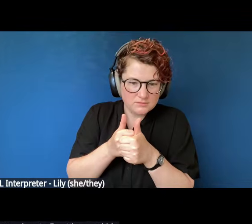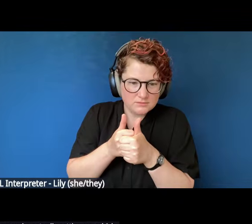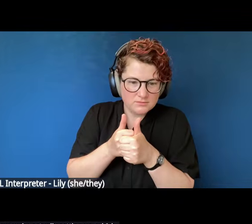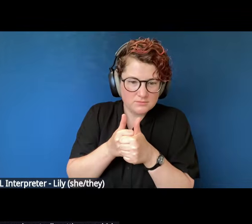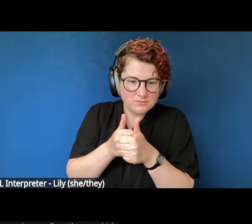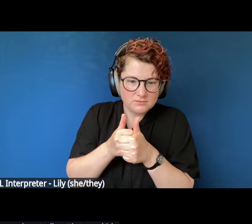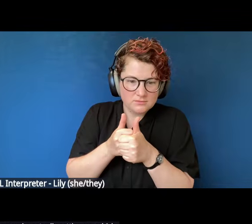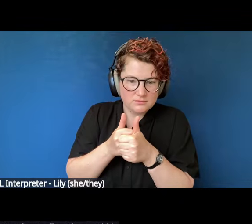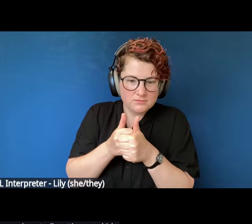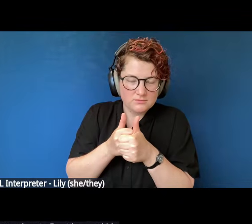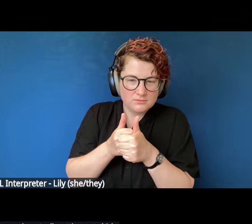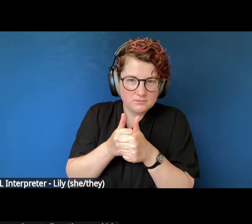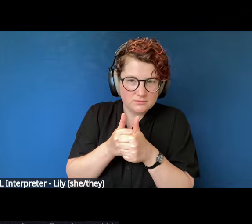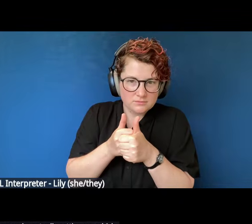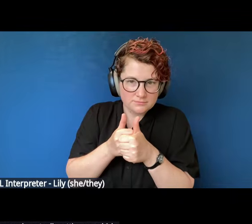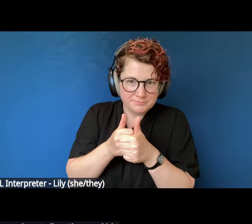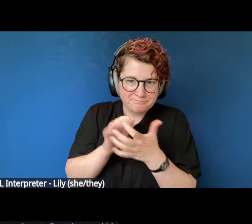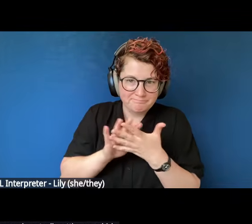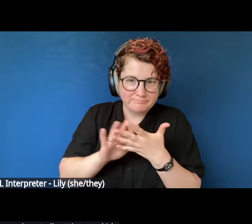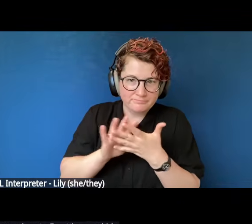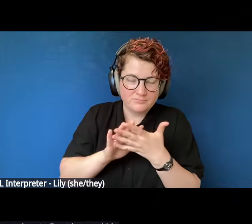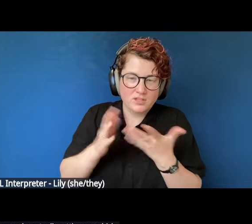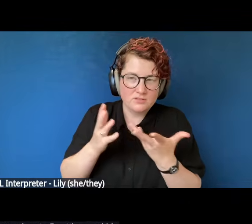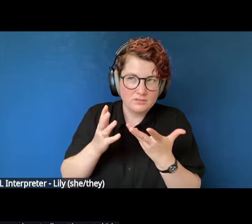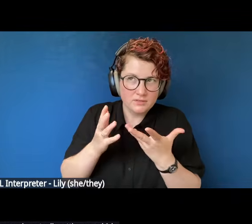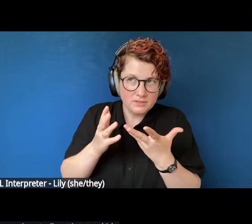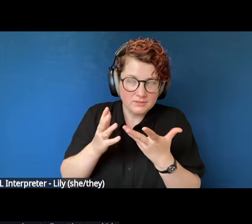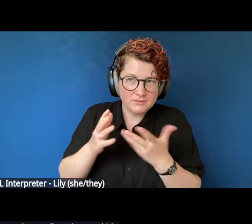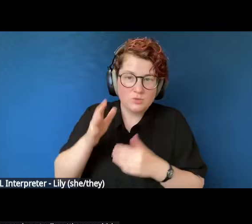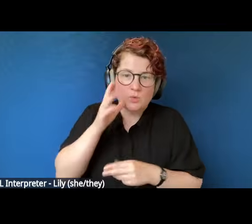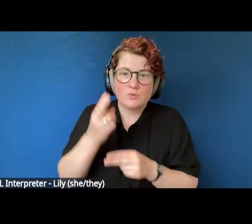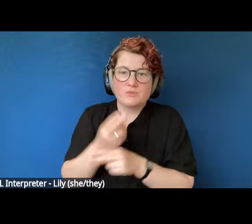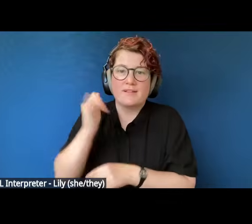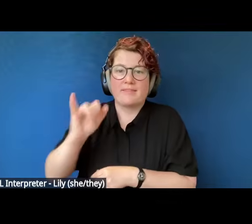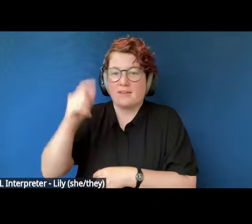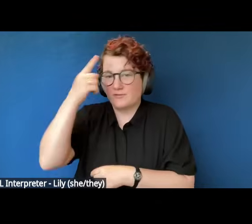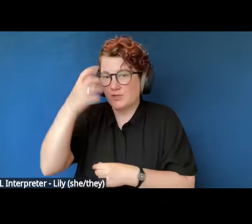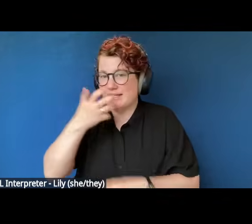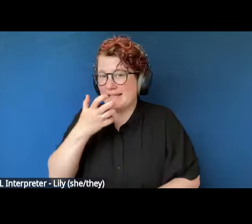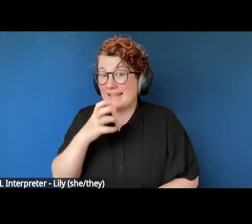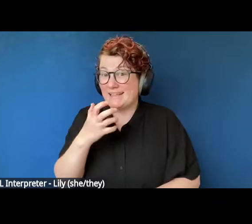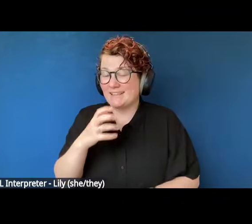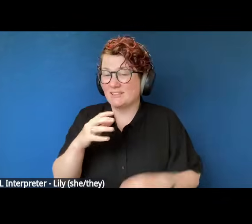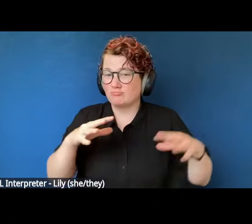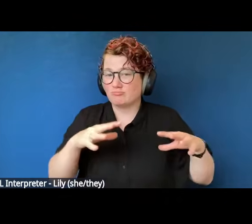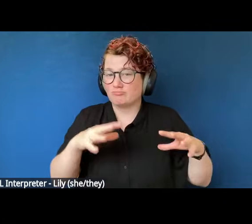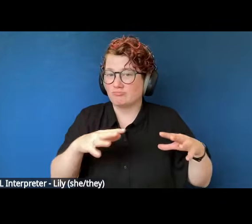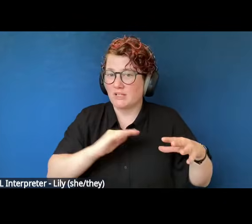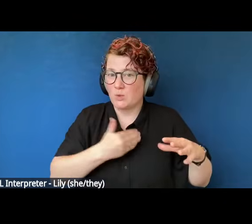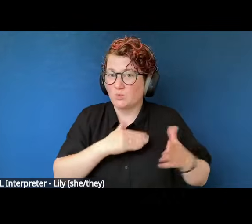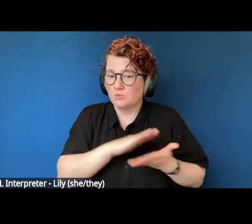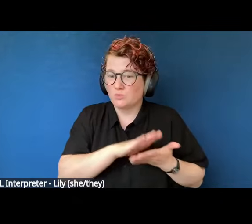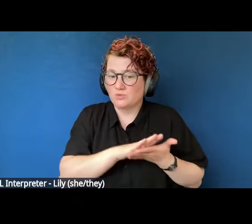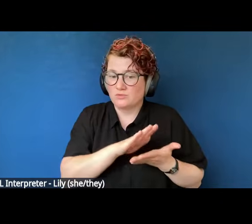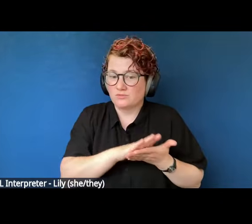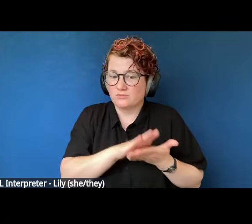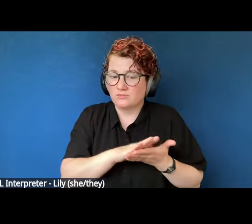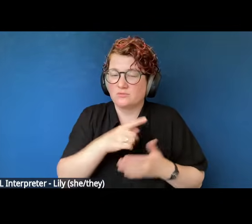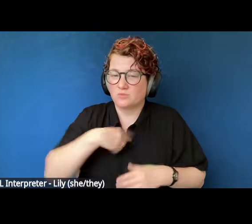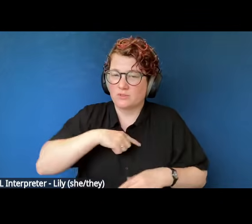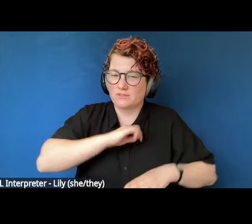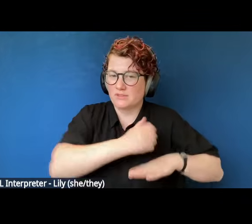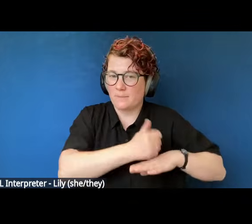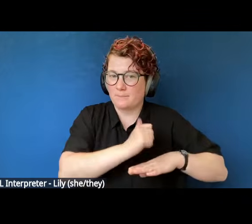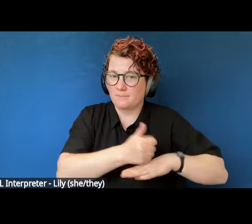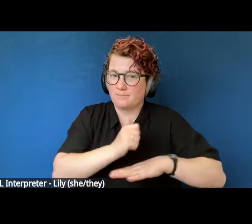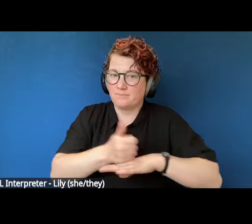the outside air in order to heat our schools. So we're setting up right now the, we're not get there yet, so we're doing it a